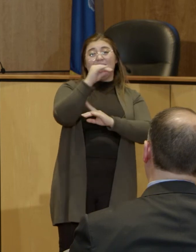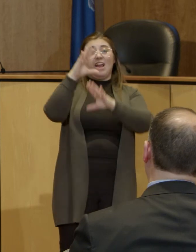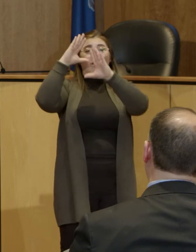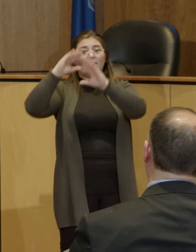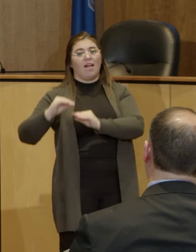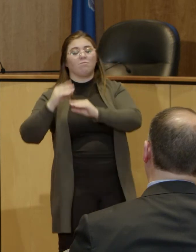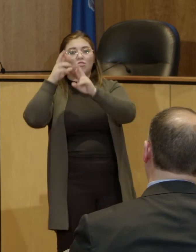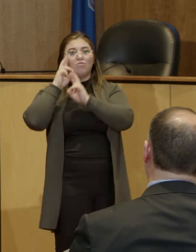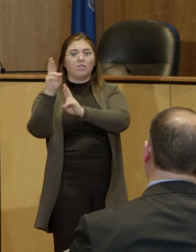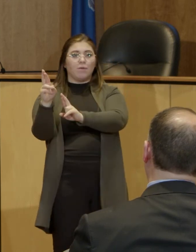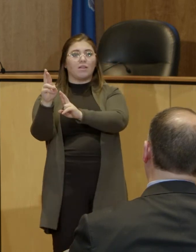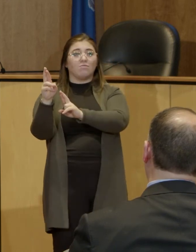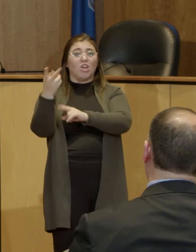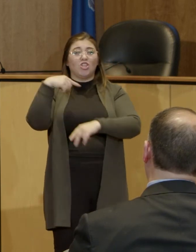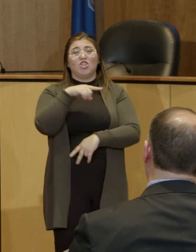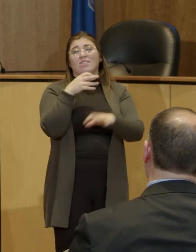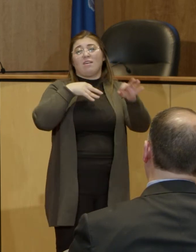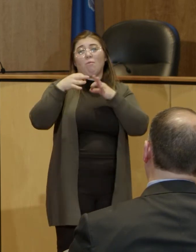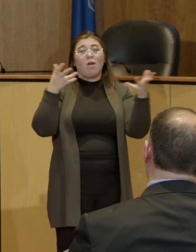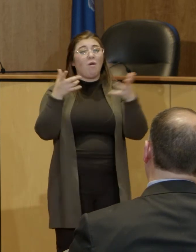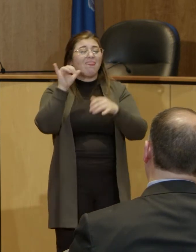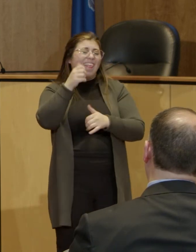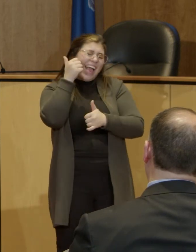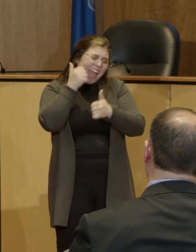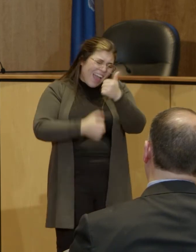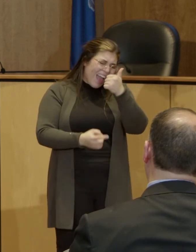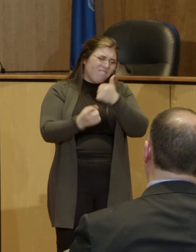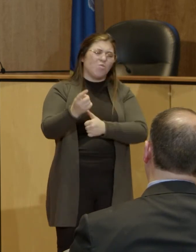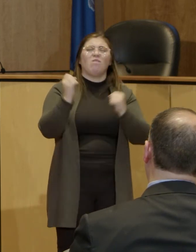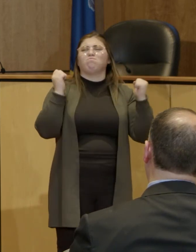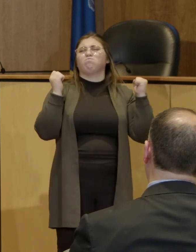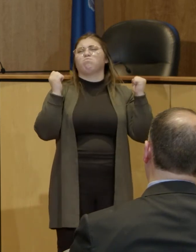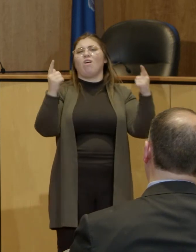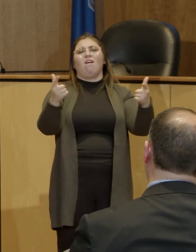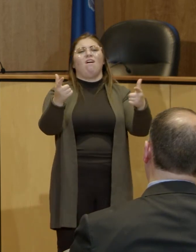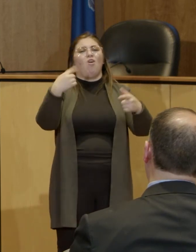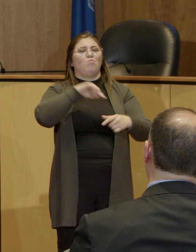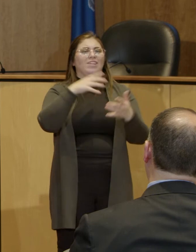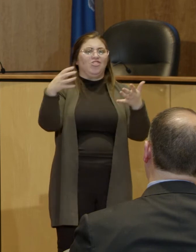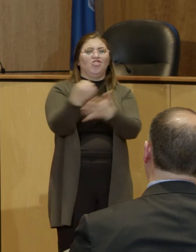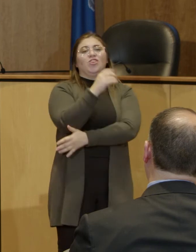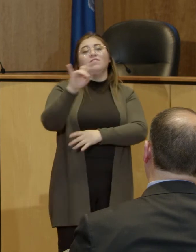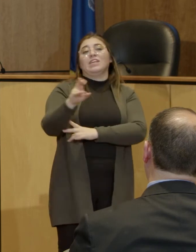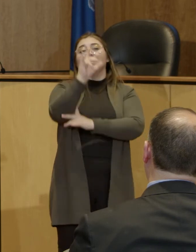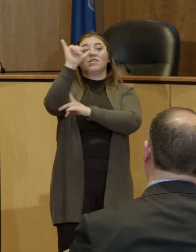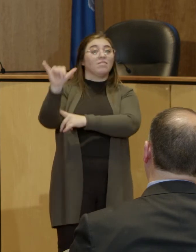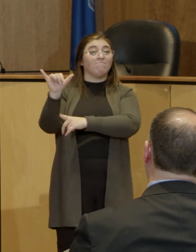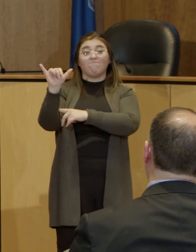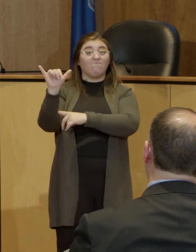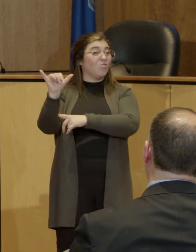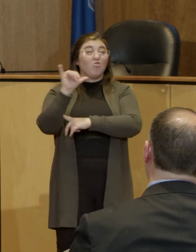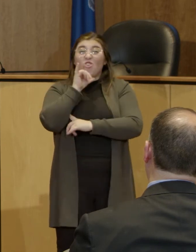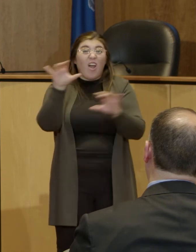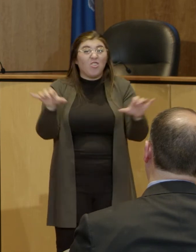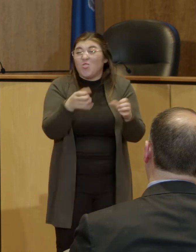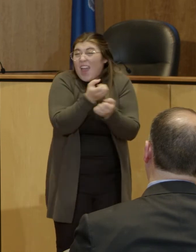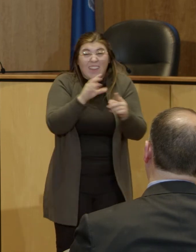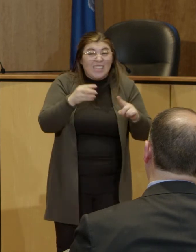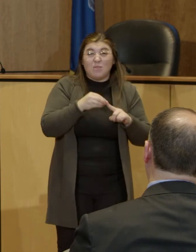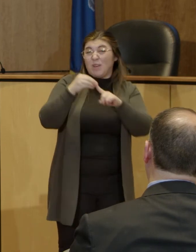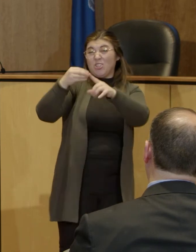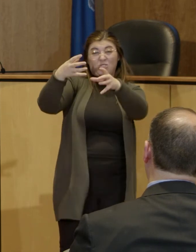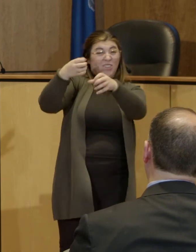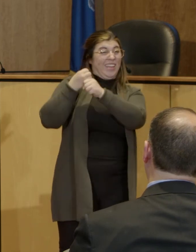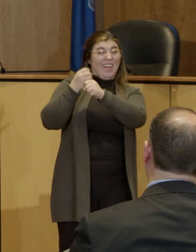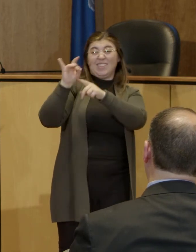respect. So she explains that everyone deserves dignity. You don't have to do anything special